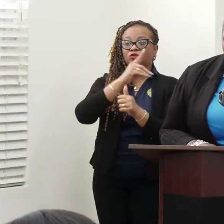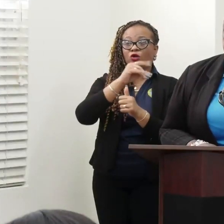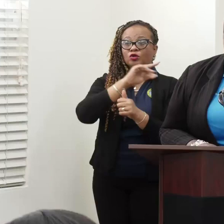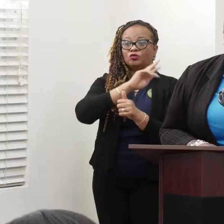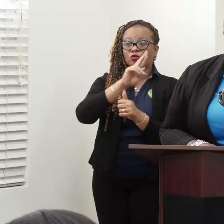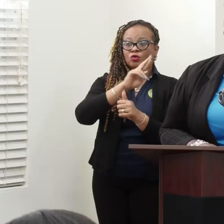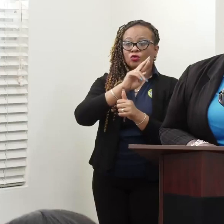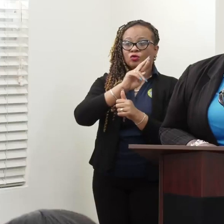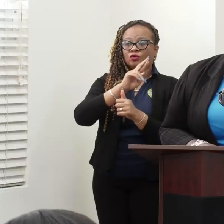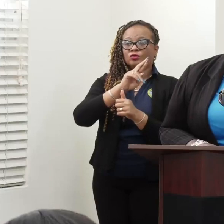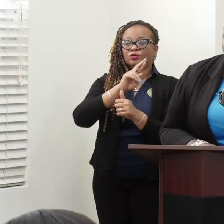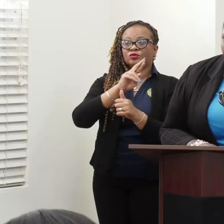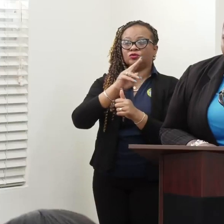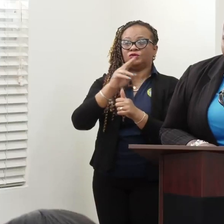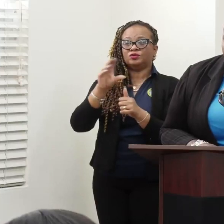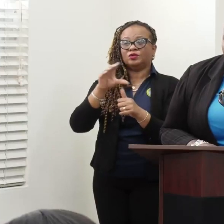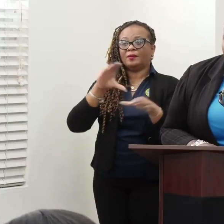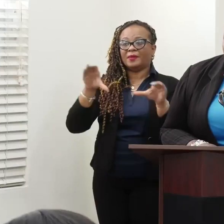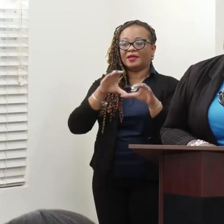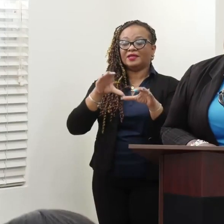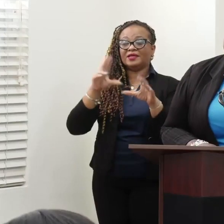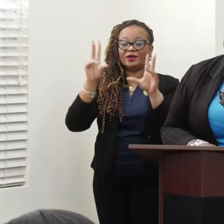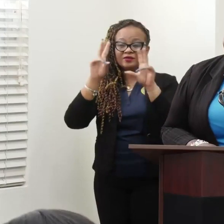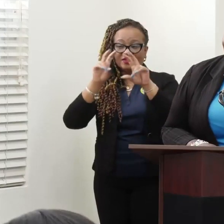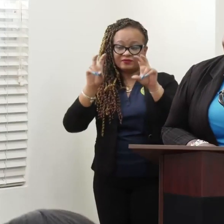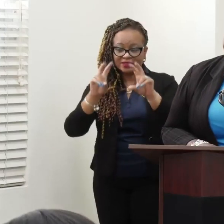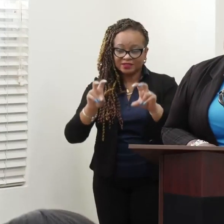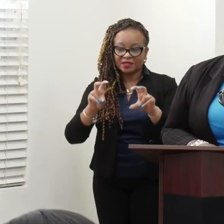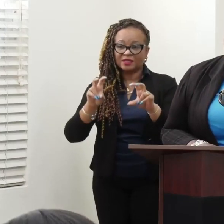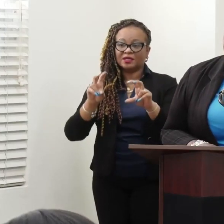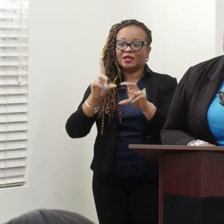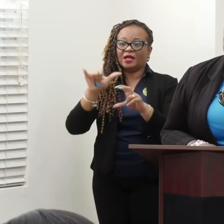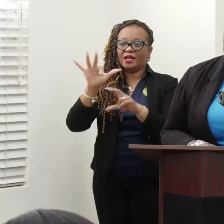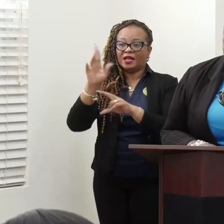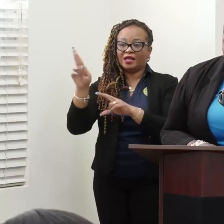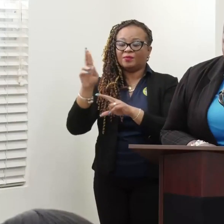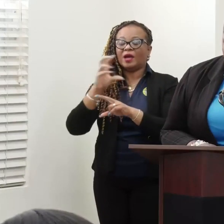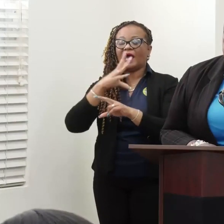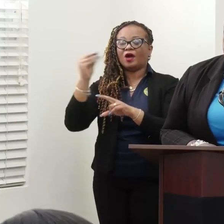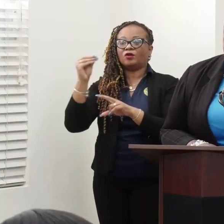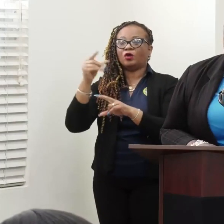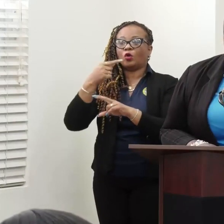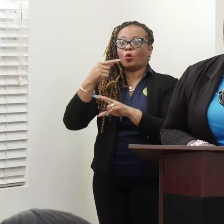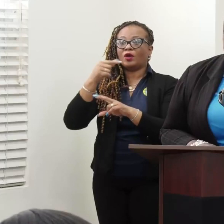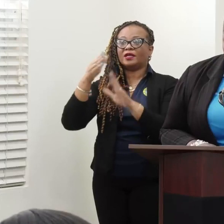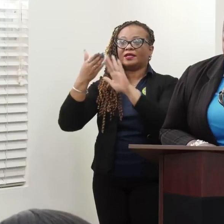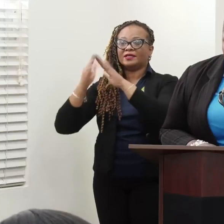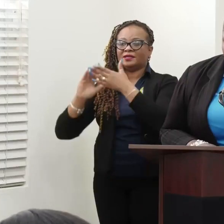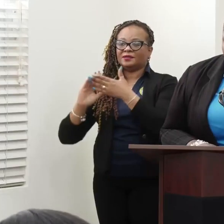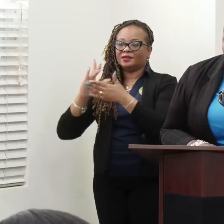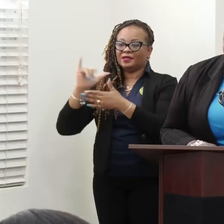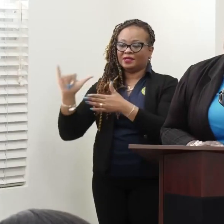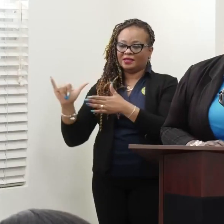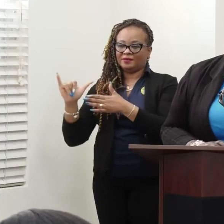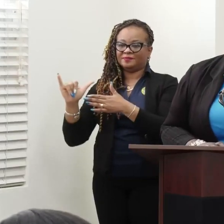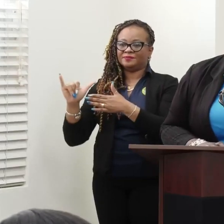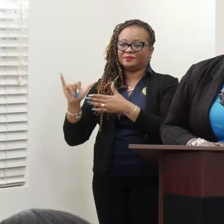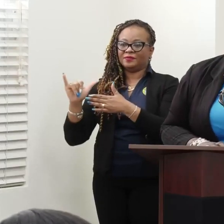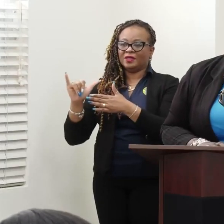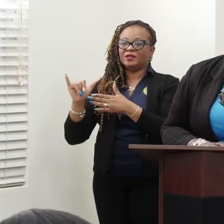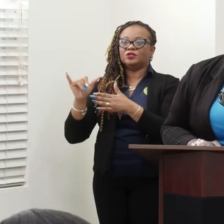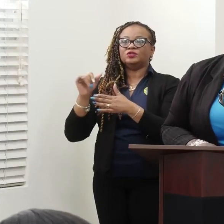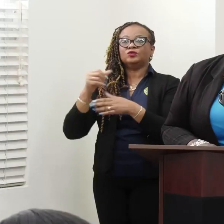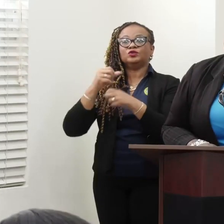Roll relative to a matter he has to investigate concerning a labor issue out of Guanakee. These updates enable us to